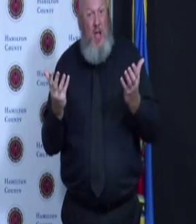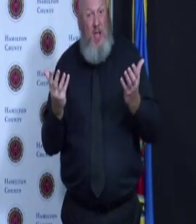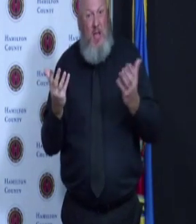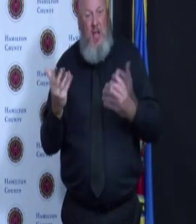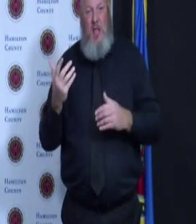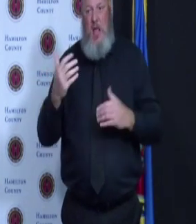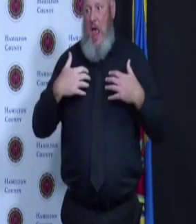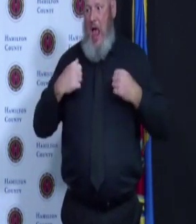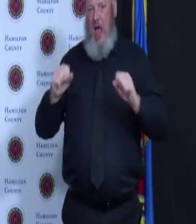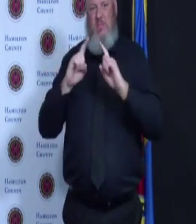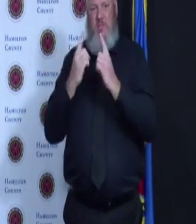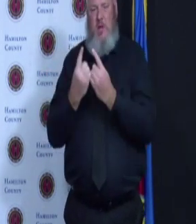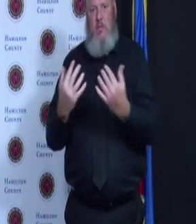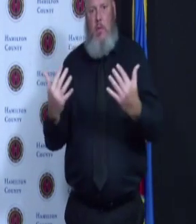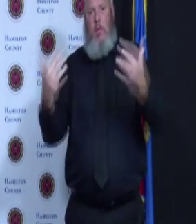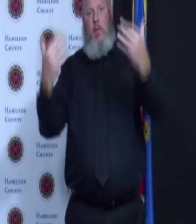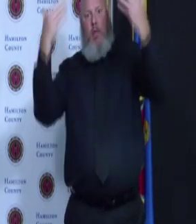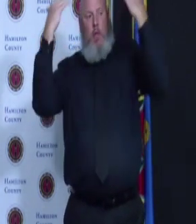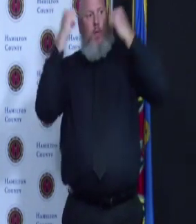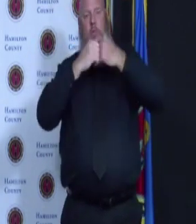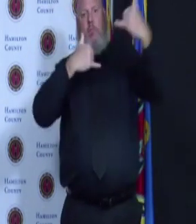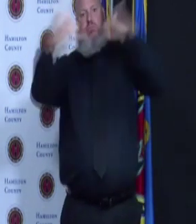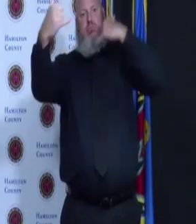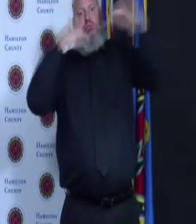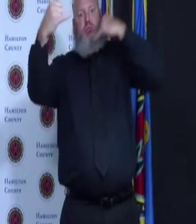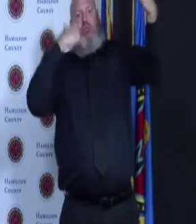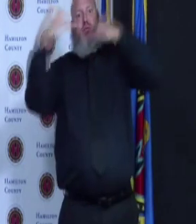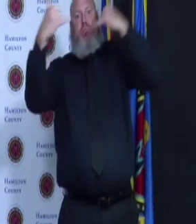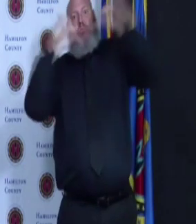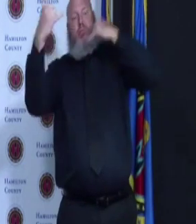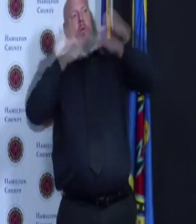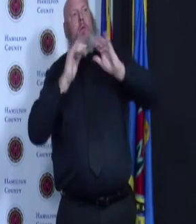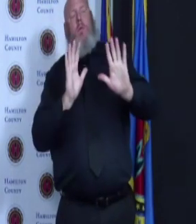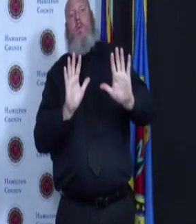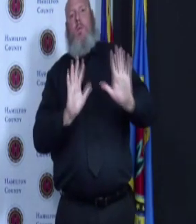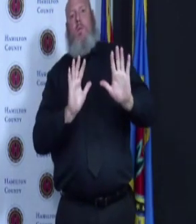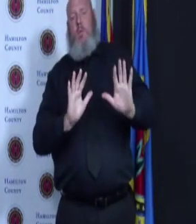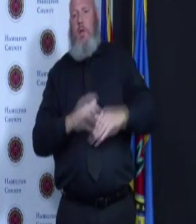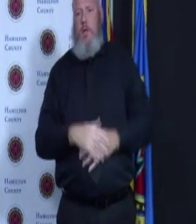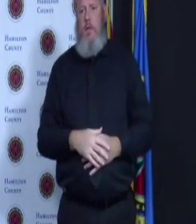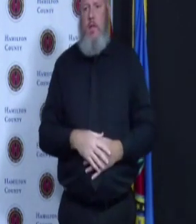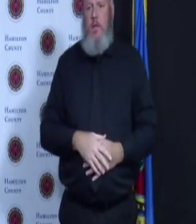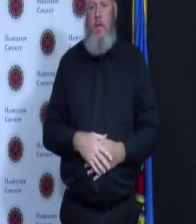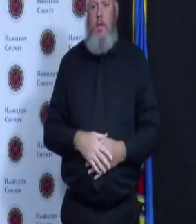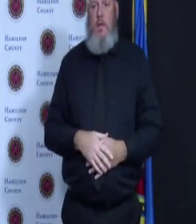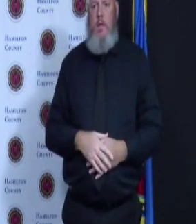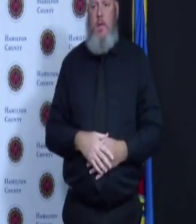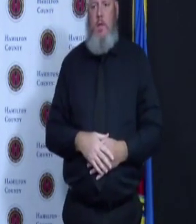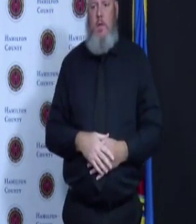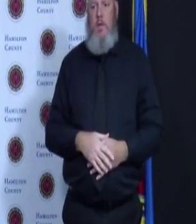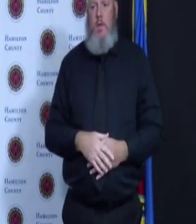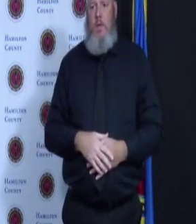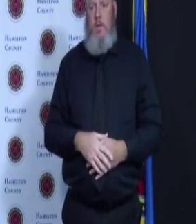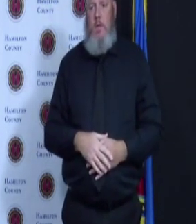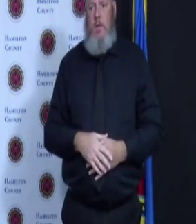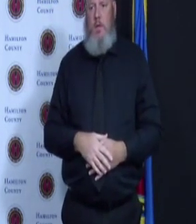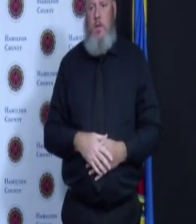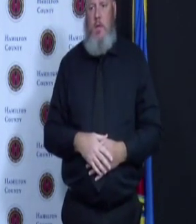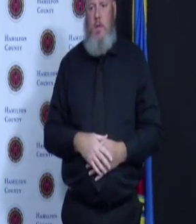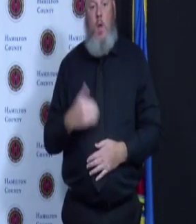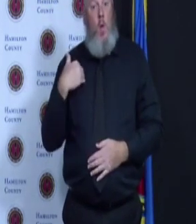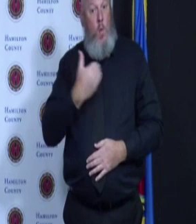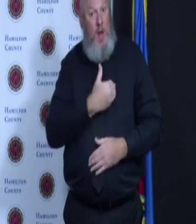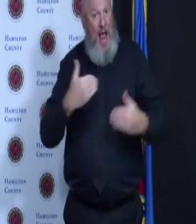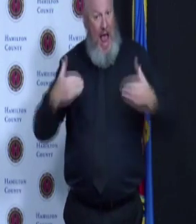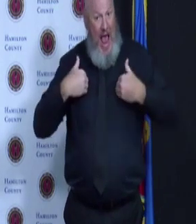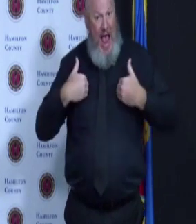can be utilized by everyone throughout the state of Ohio so that we have consistent application of the stay-at-home order. So more